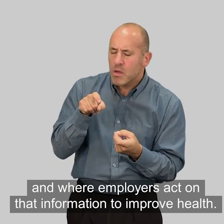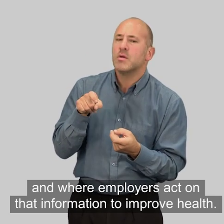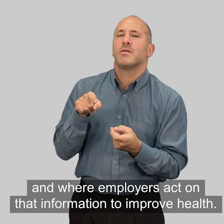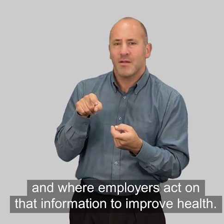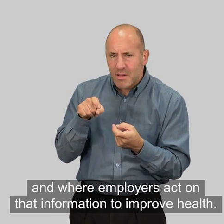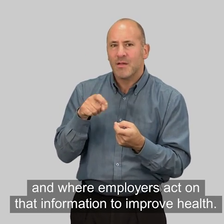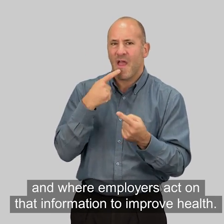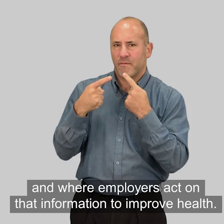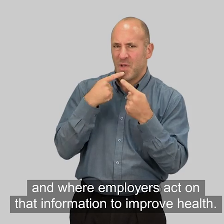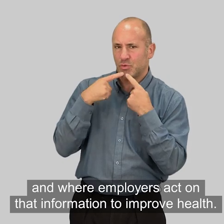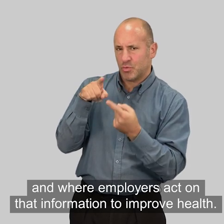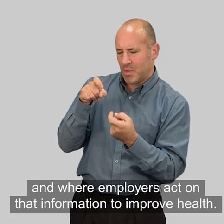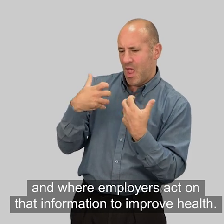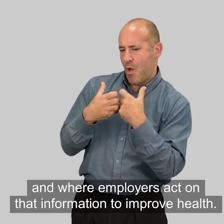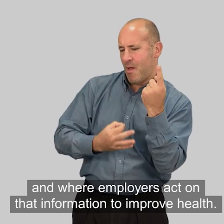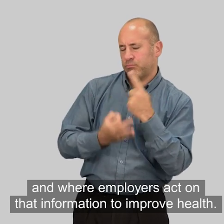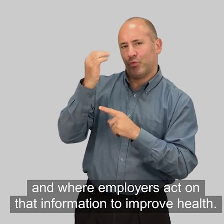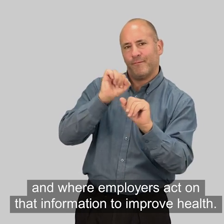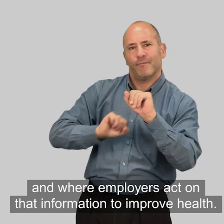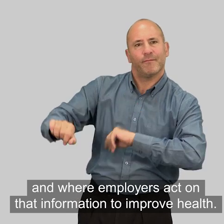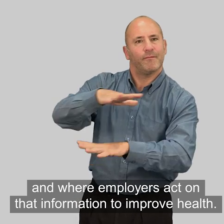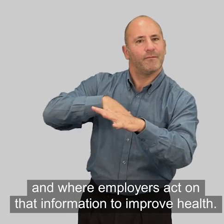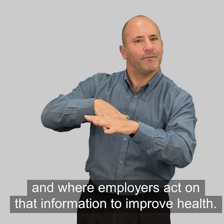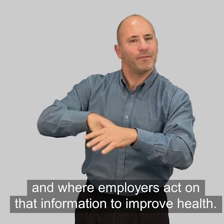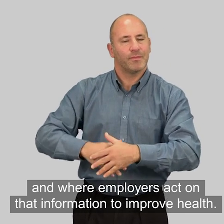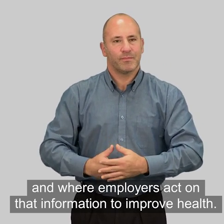employers act on that information to improve health.